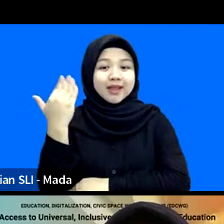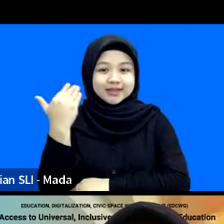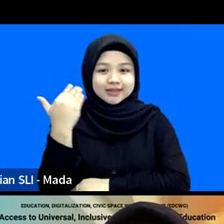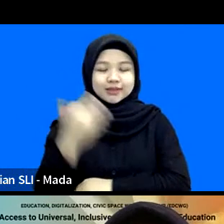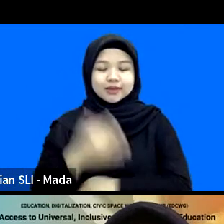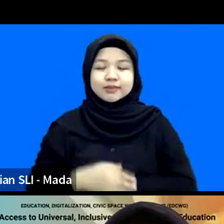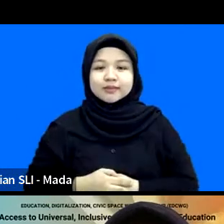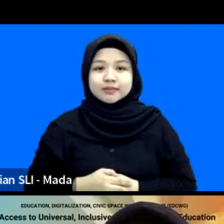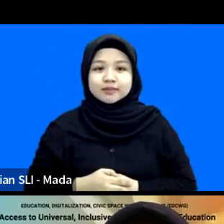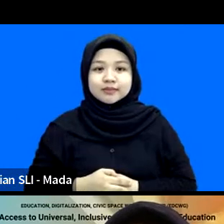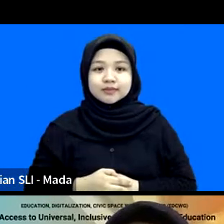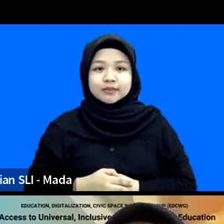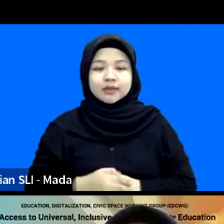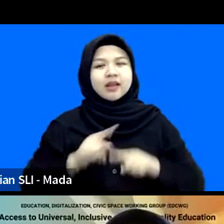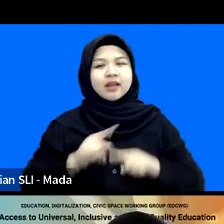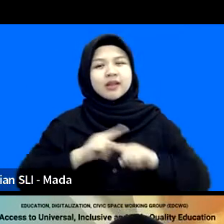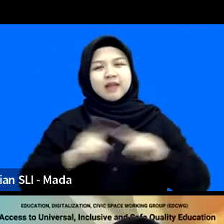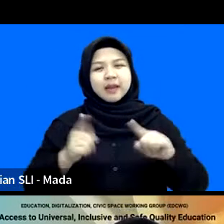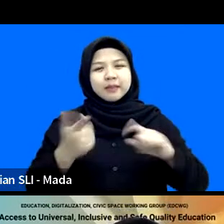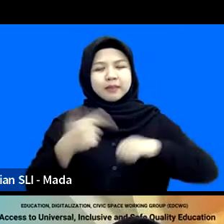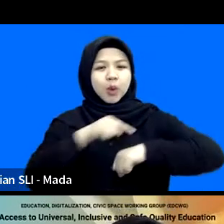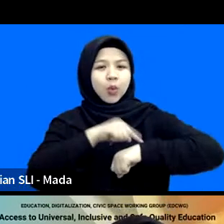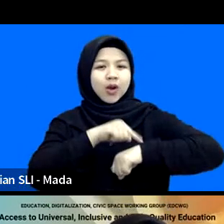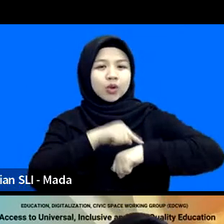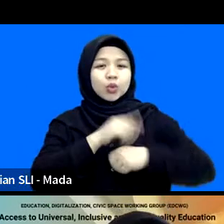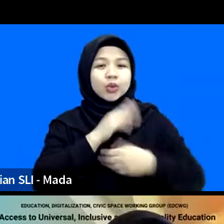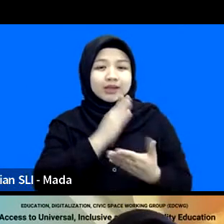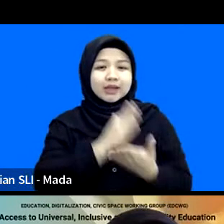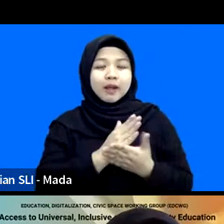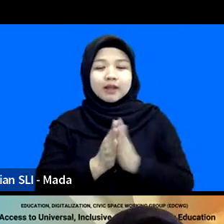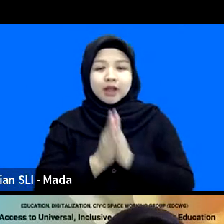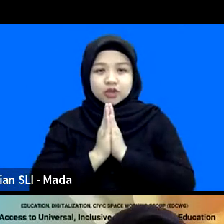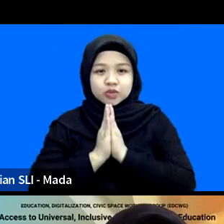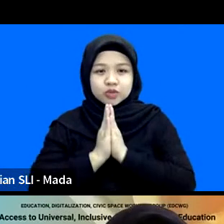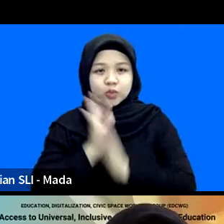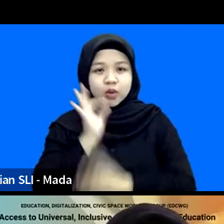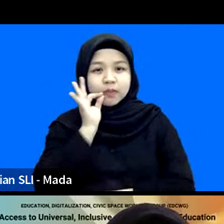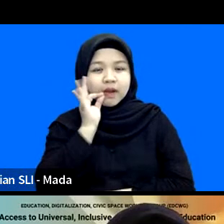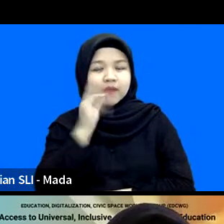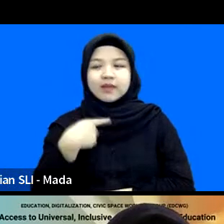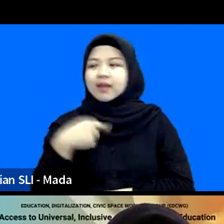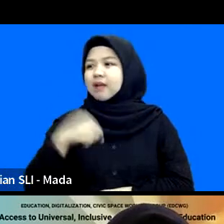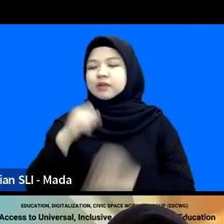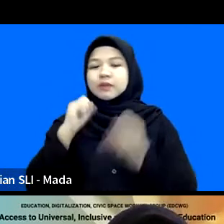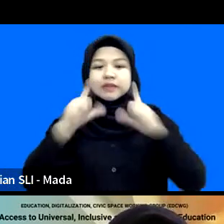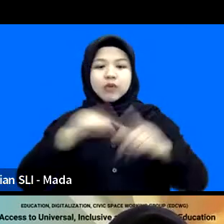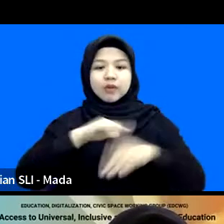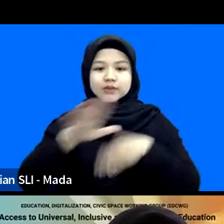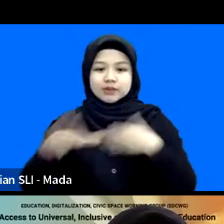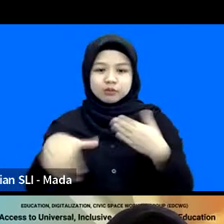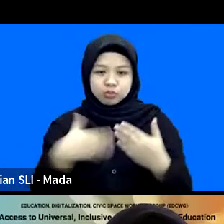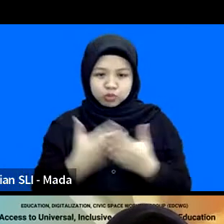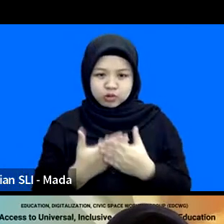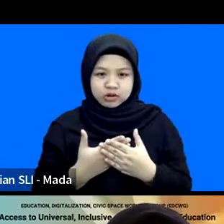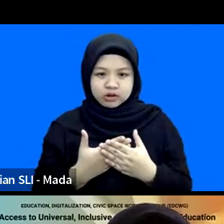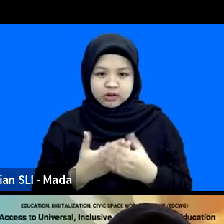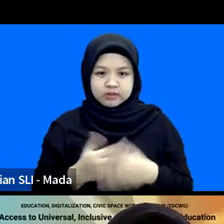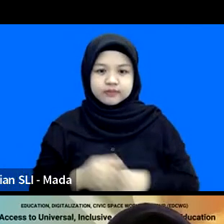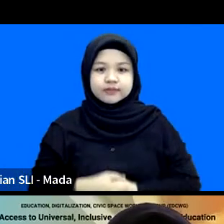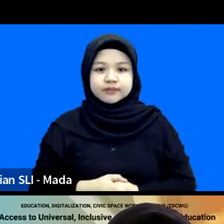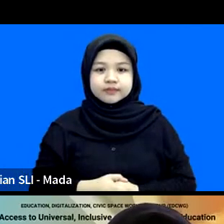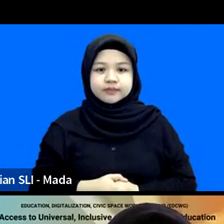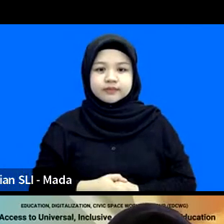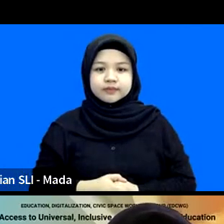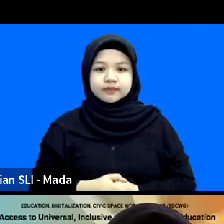really apologize for not being able to pick up all the questions. But please note that all questions and comments are well